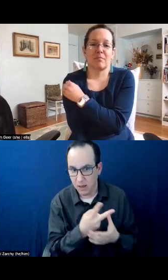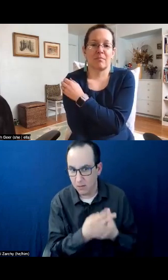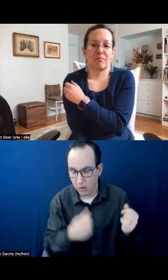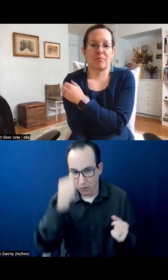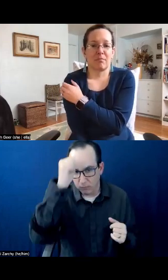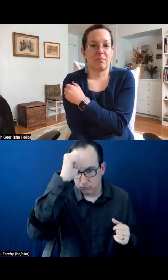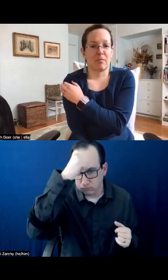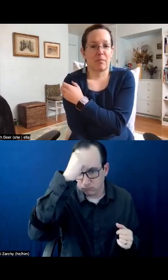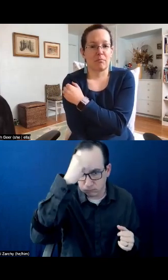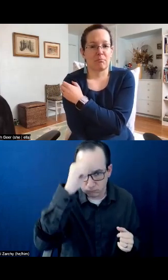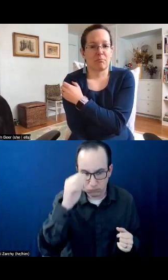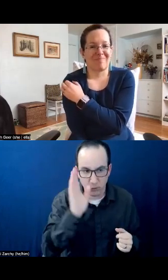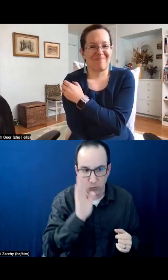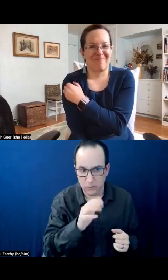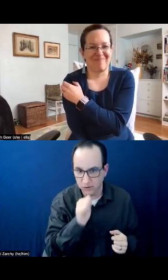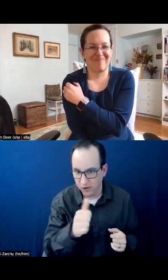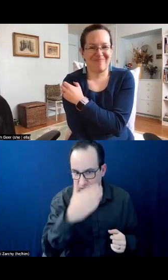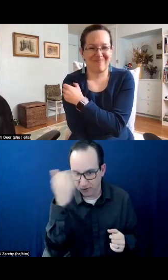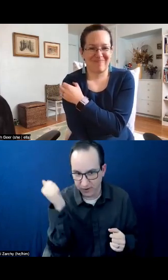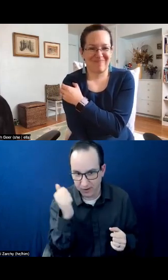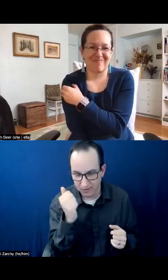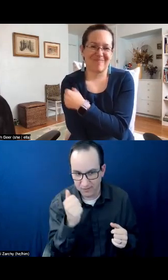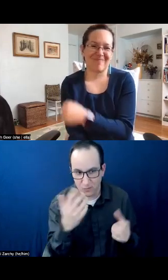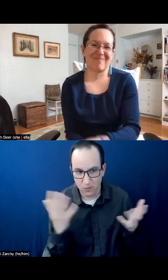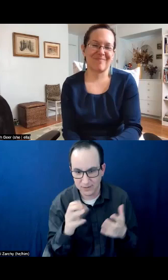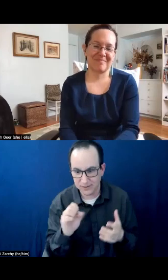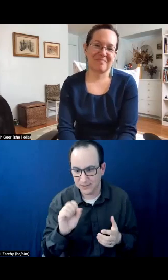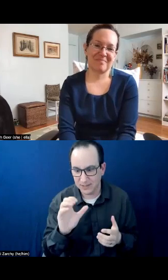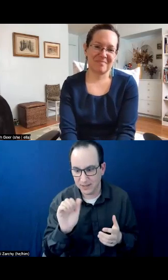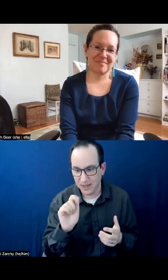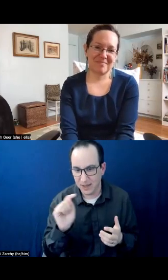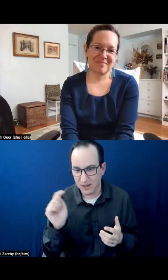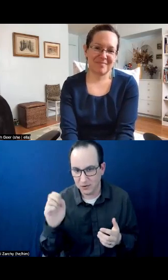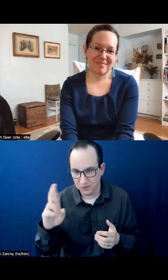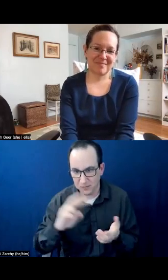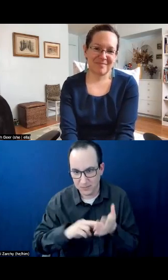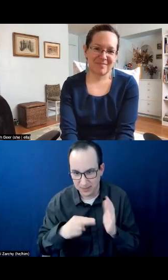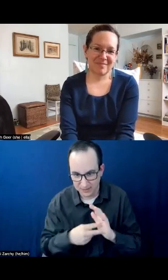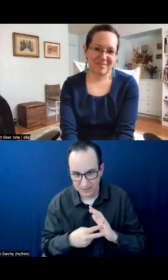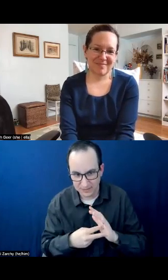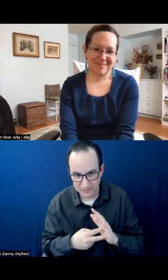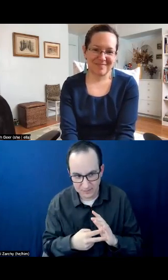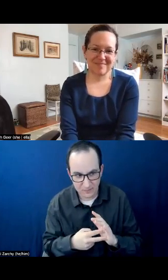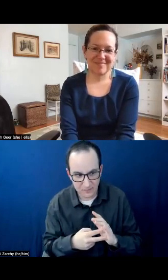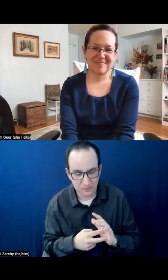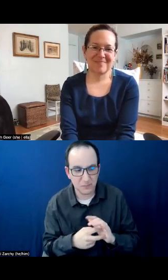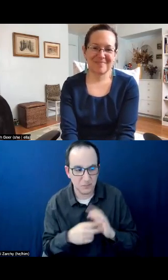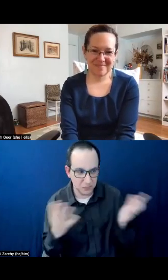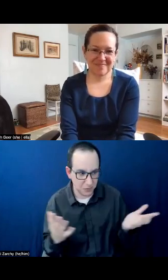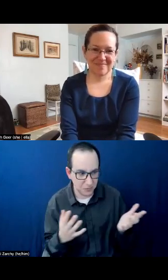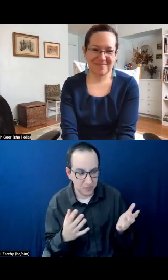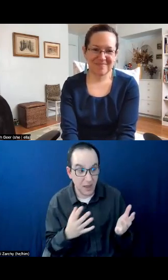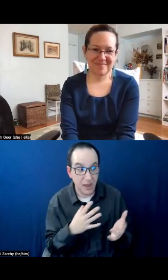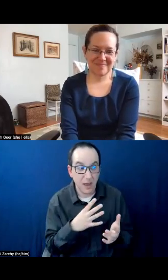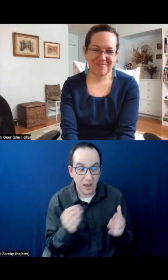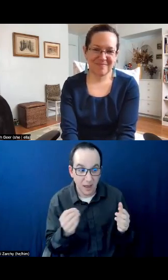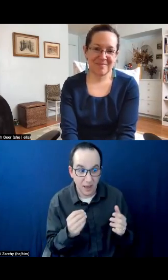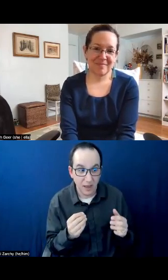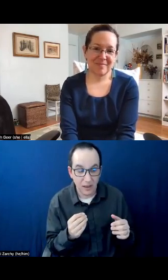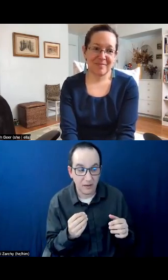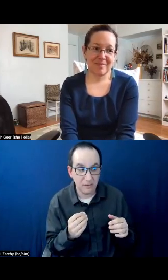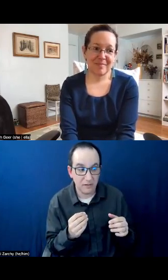this activity, they both knew the word scatter, and I knew they would not forget what that term meant.